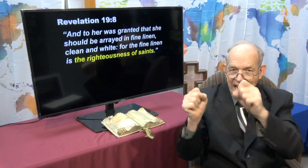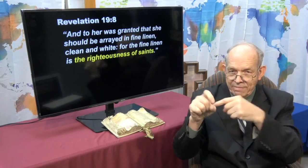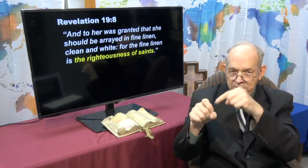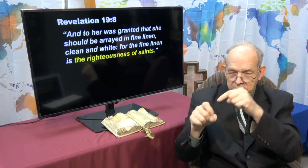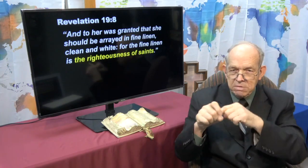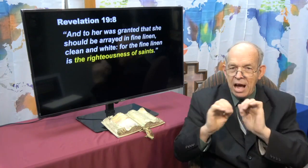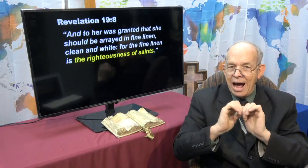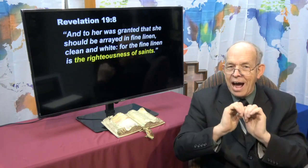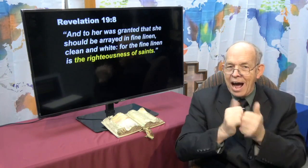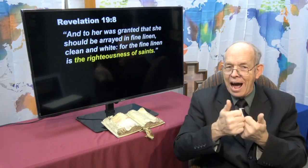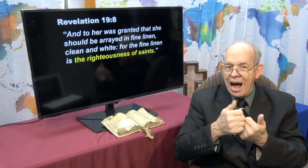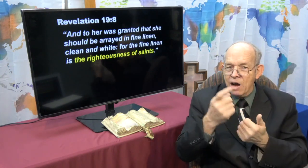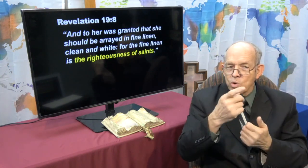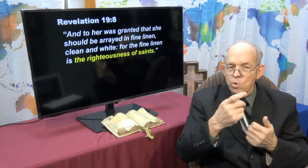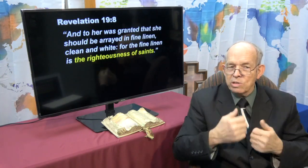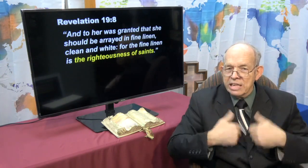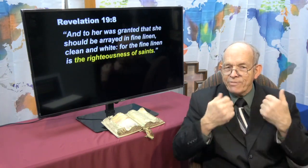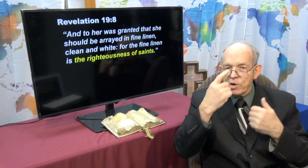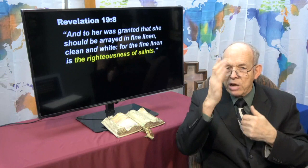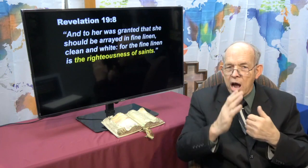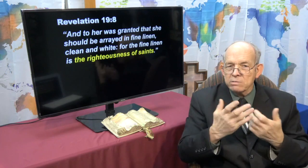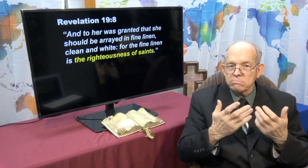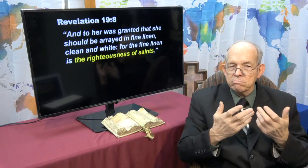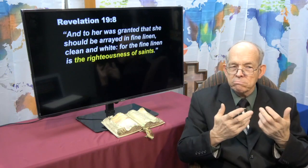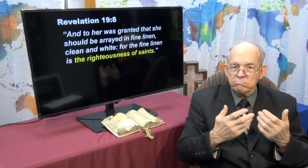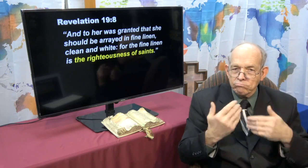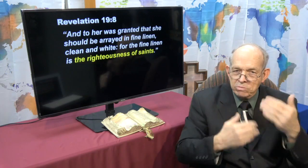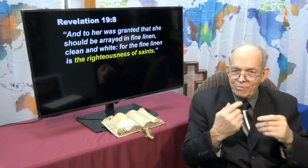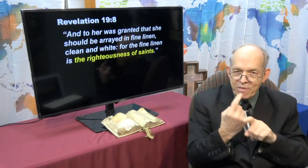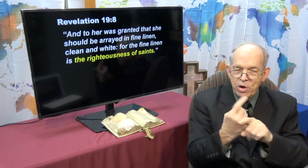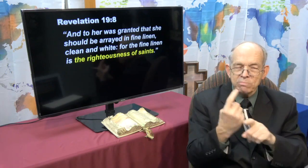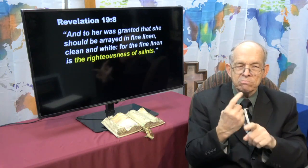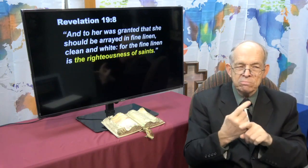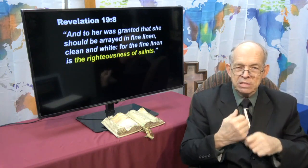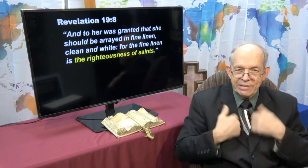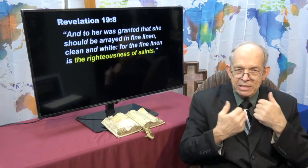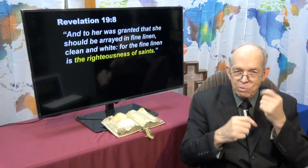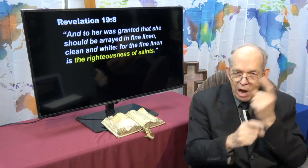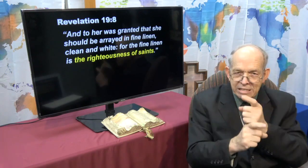saved. And you live for God. People live right.